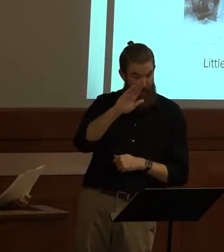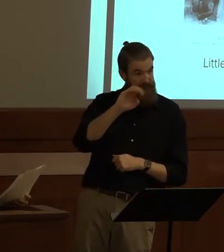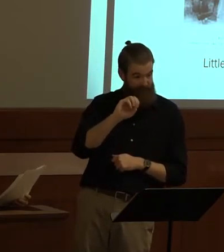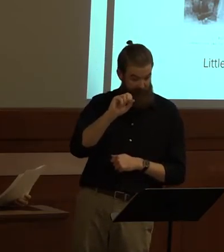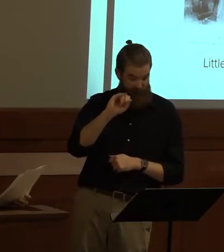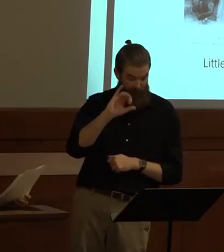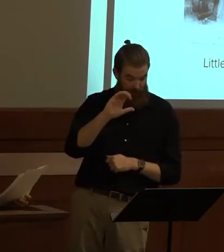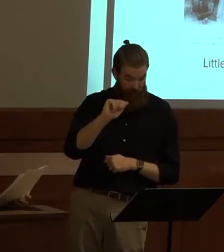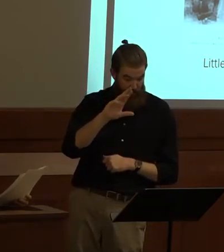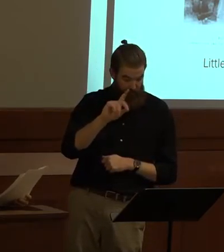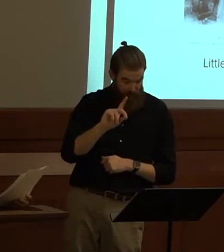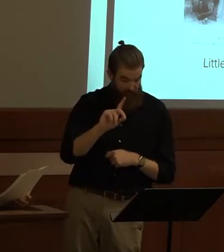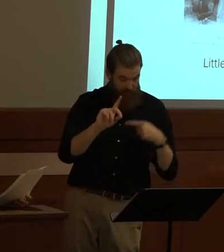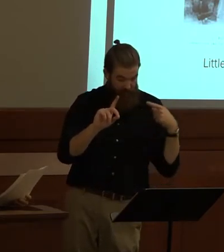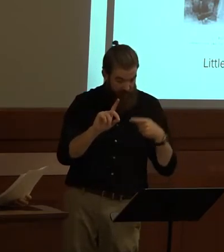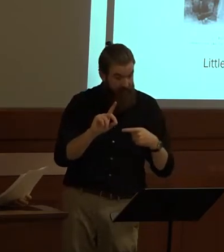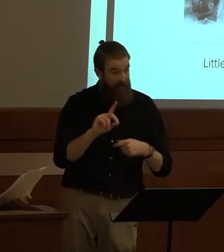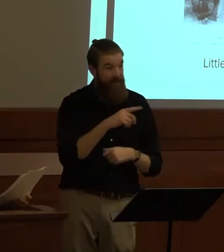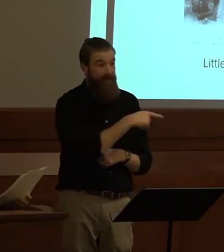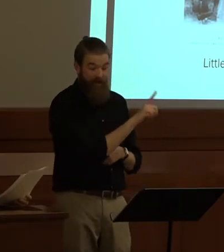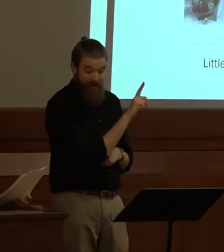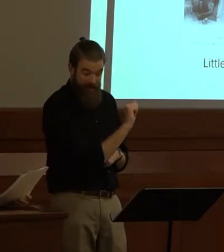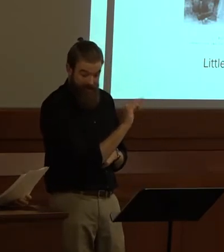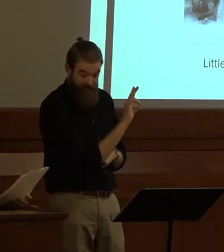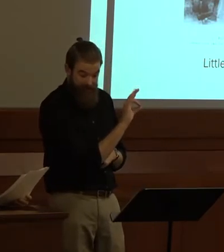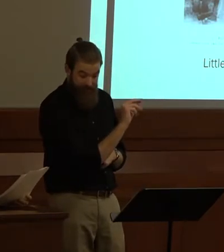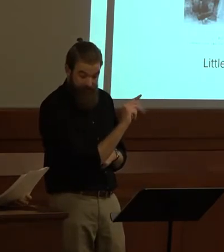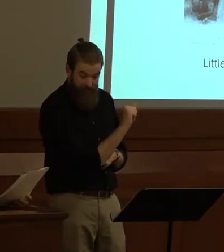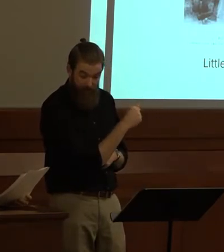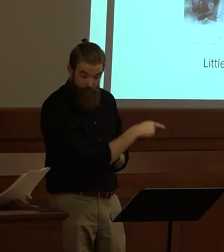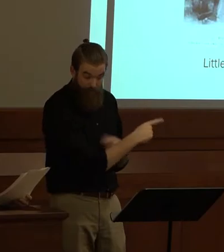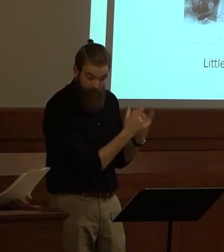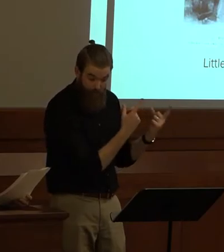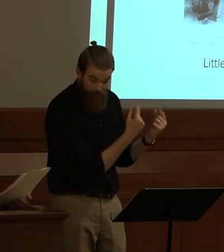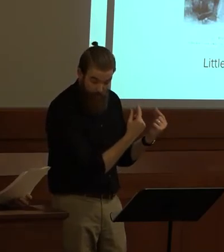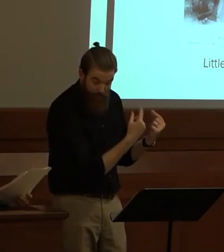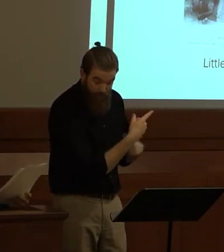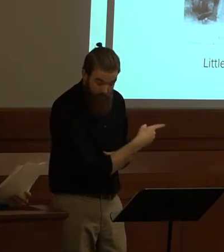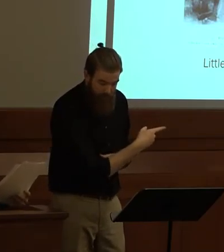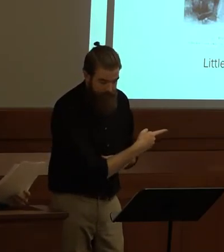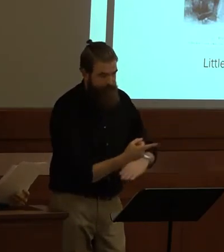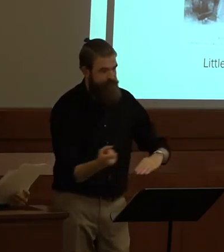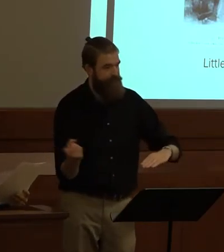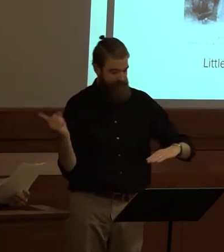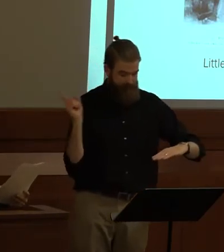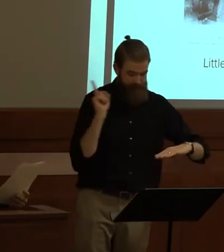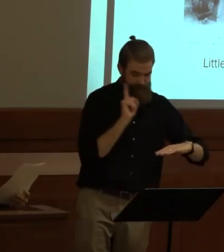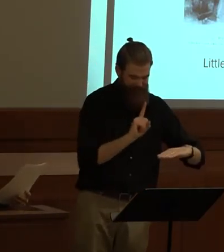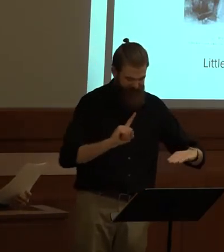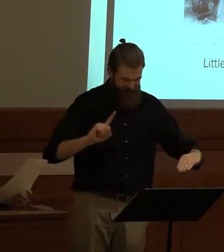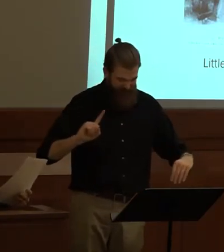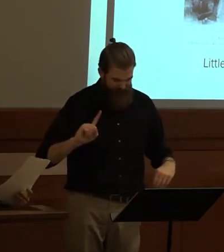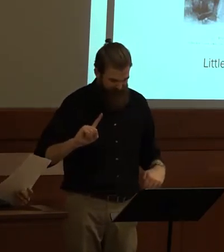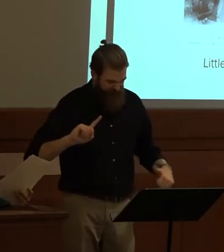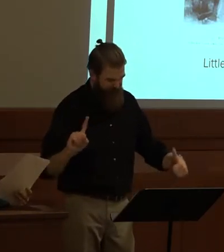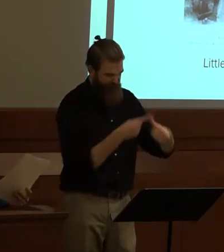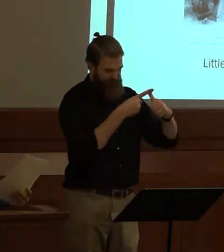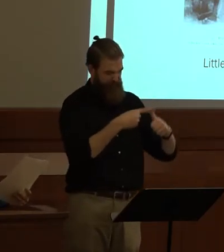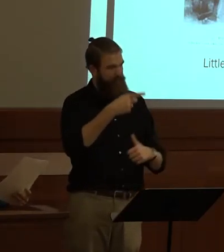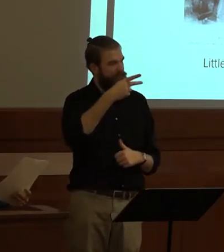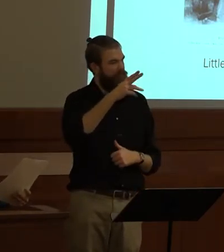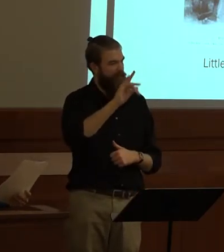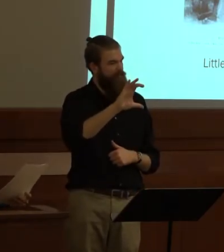Because sign language is not a spoken and written language, it did not register in the realm of human language